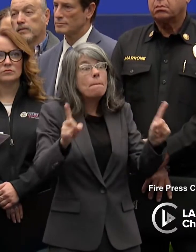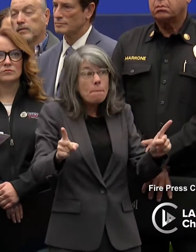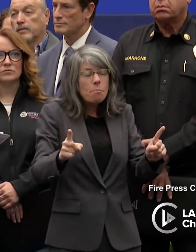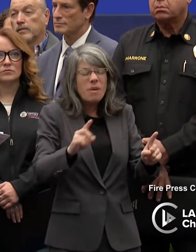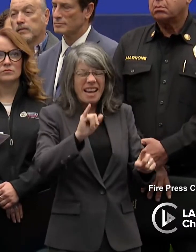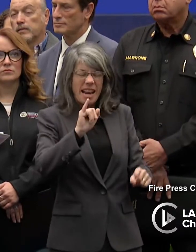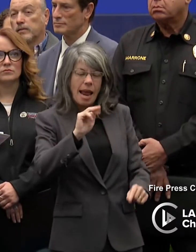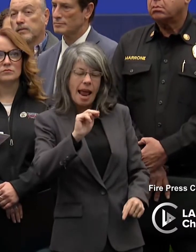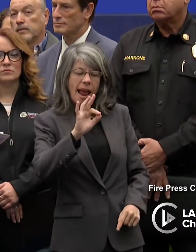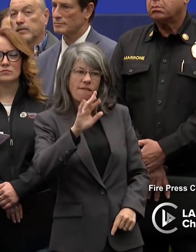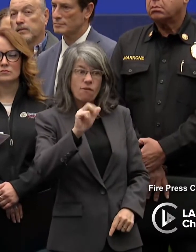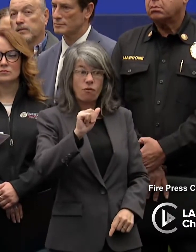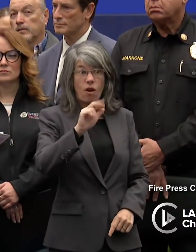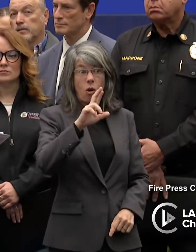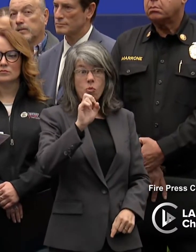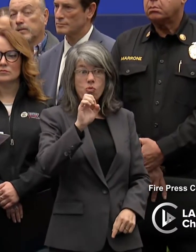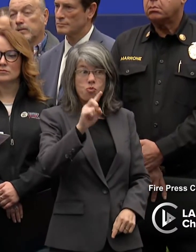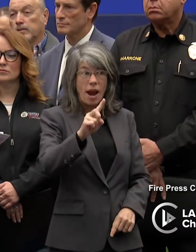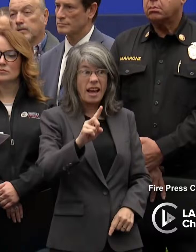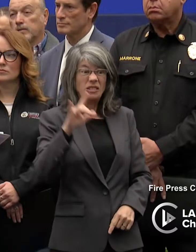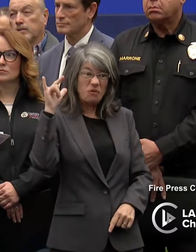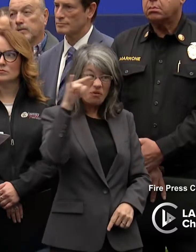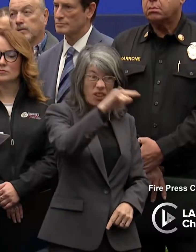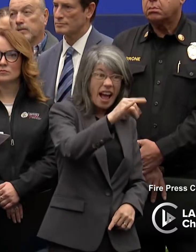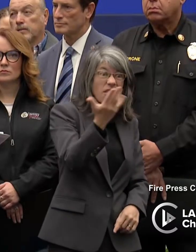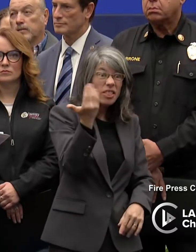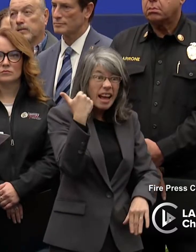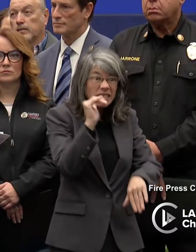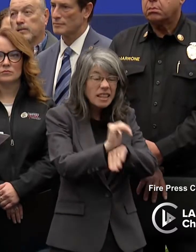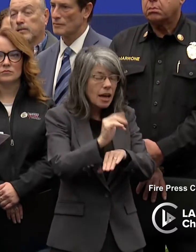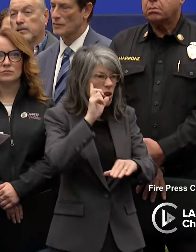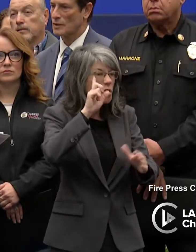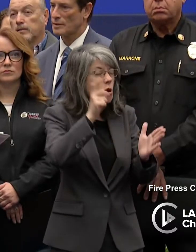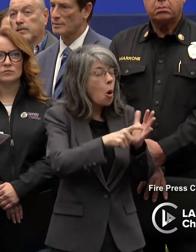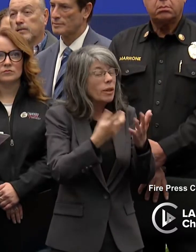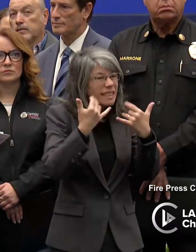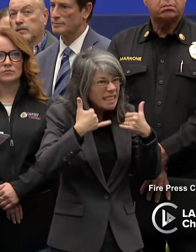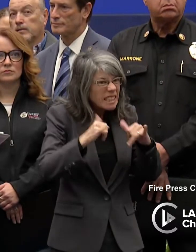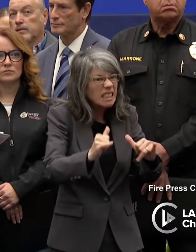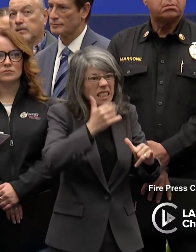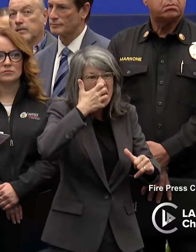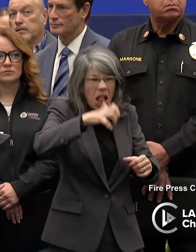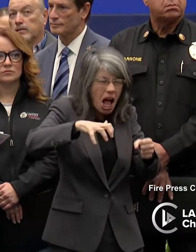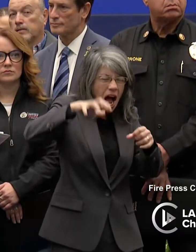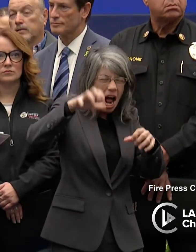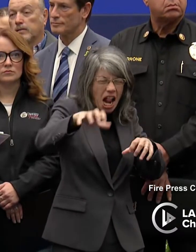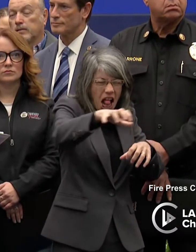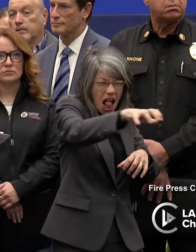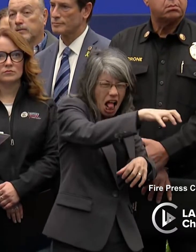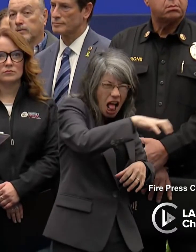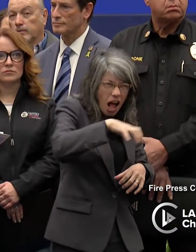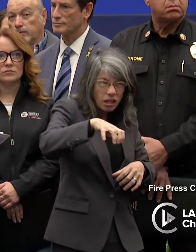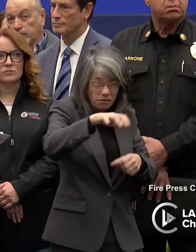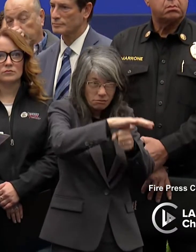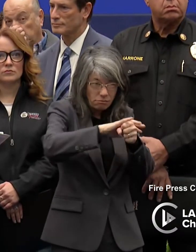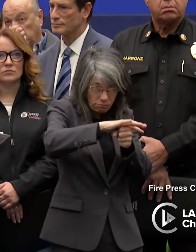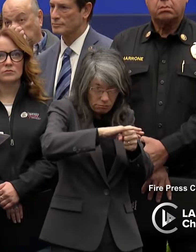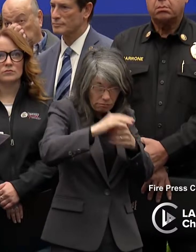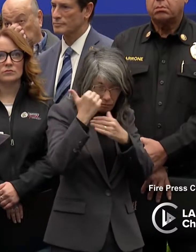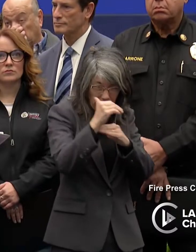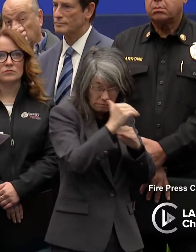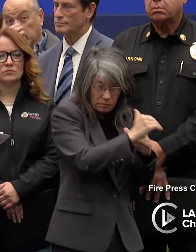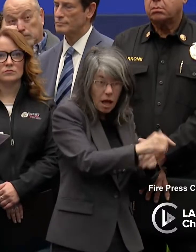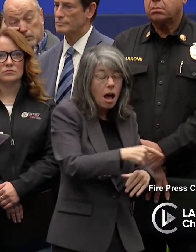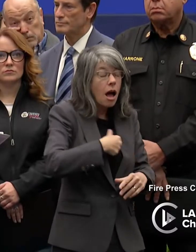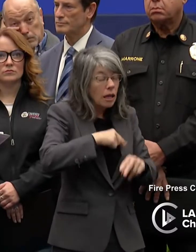infrared flights last night indicated there are still numerous hot spots burning within the fire footprint. Very